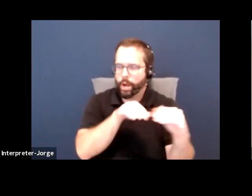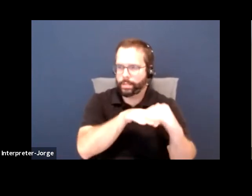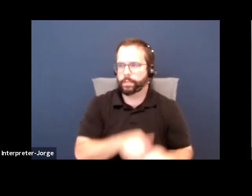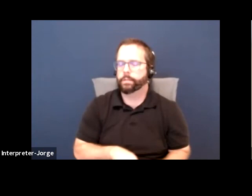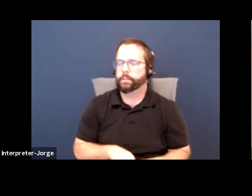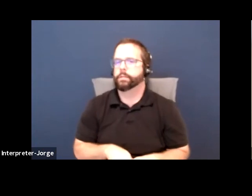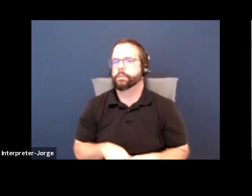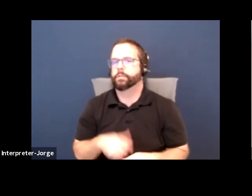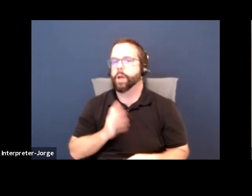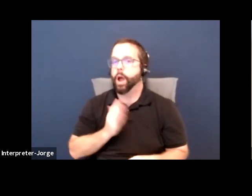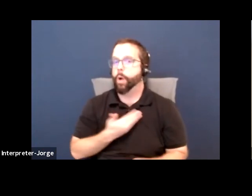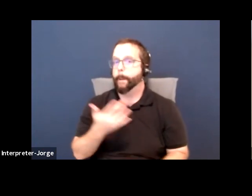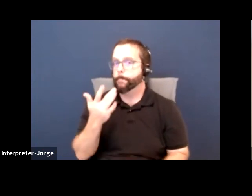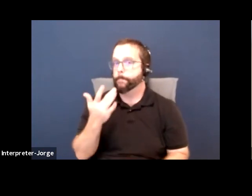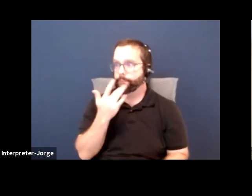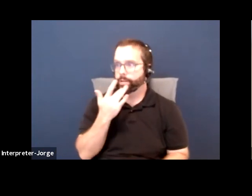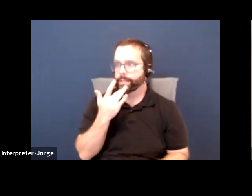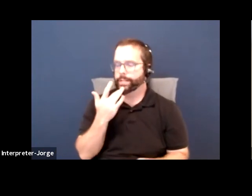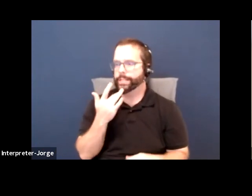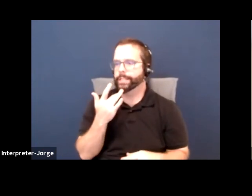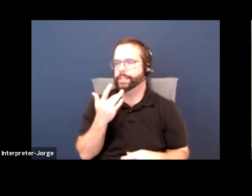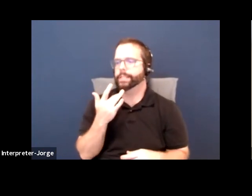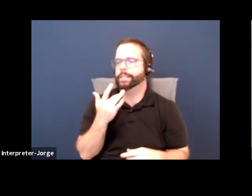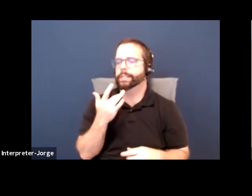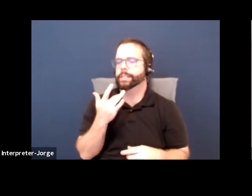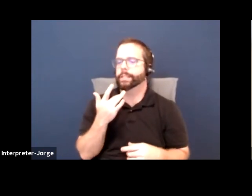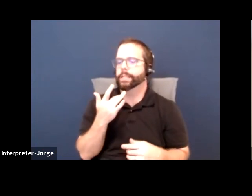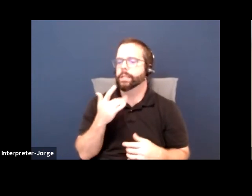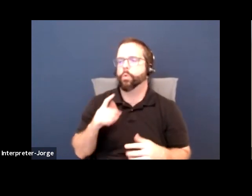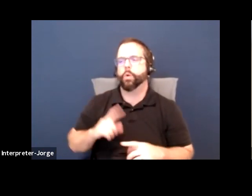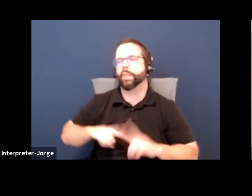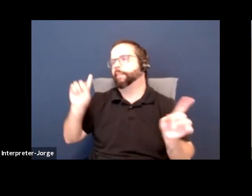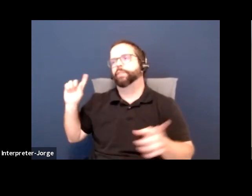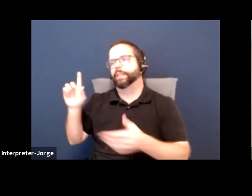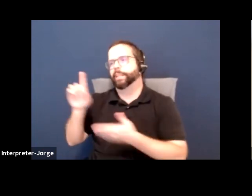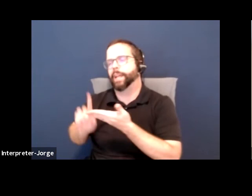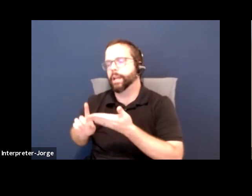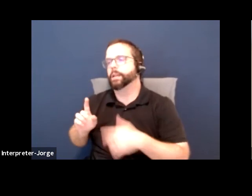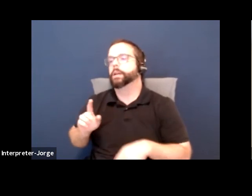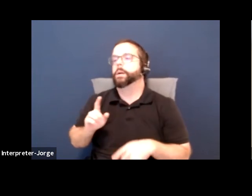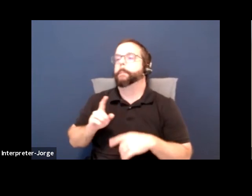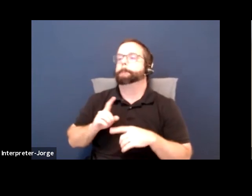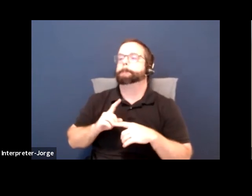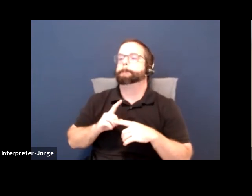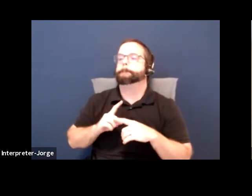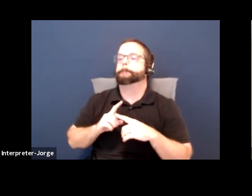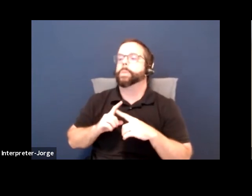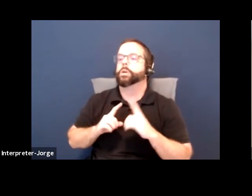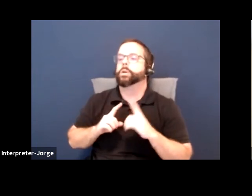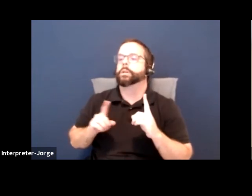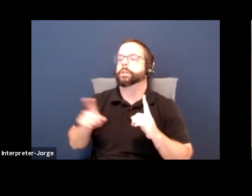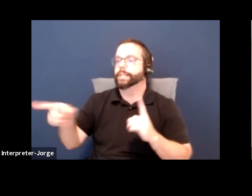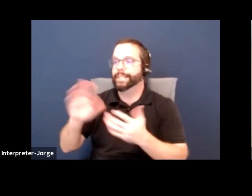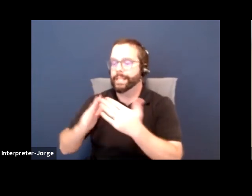city agreed to take the accessible elements from the proposal that we liked and ask that they